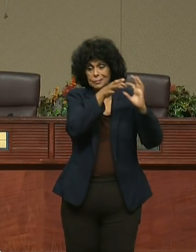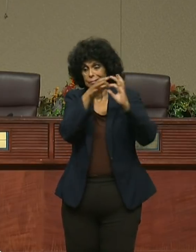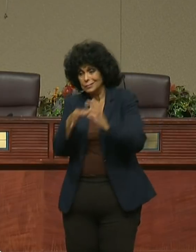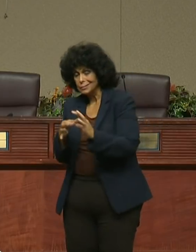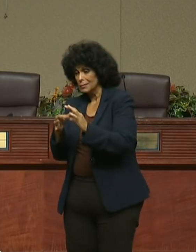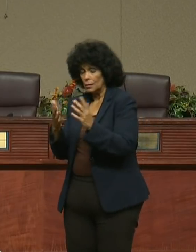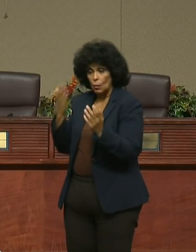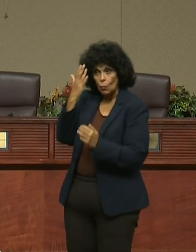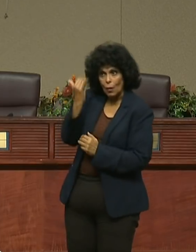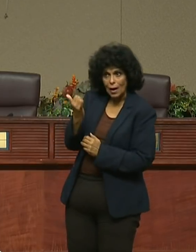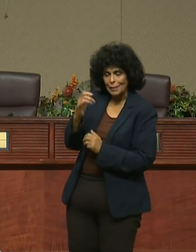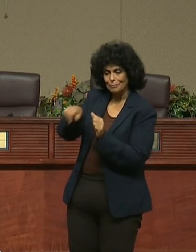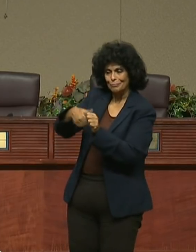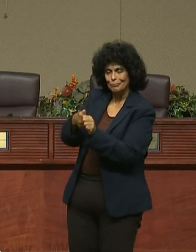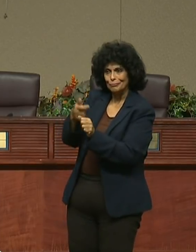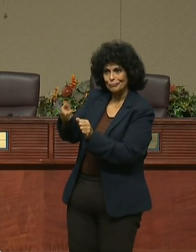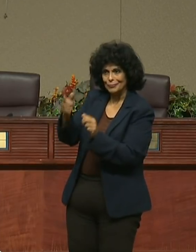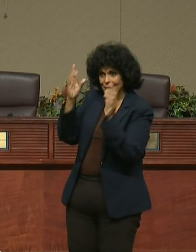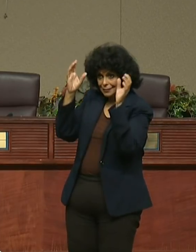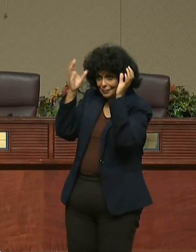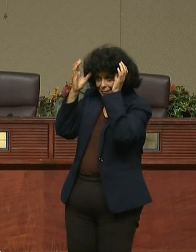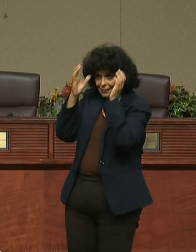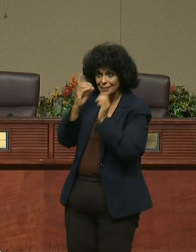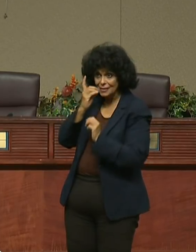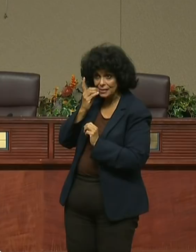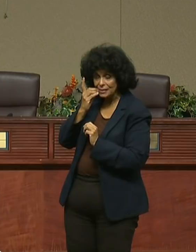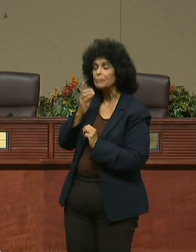Disney to reevaluate the reopening.